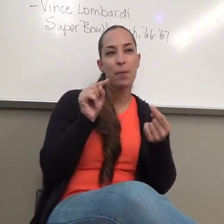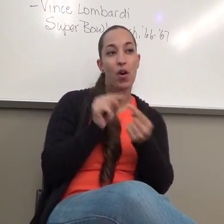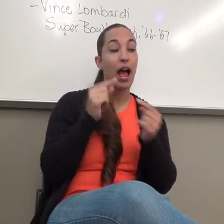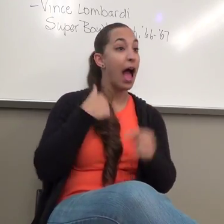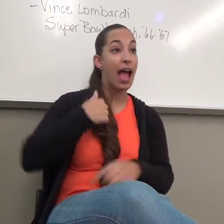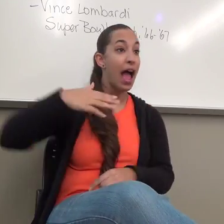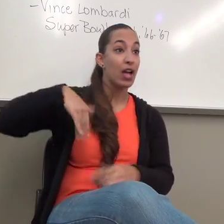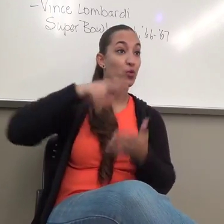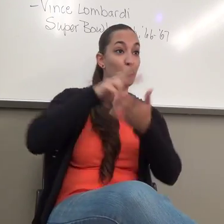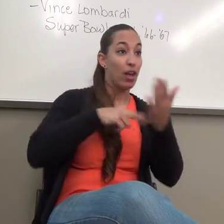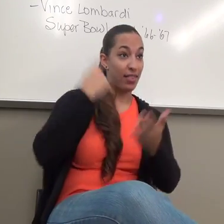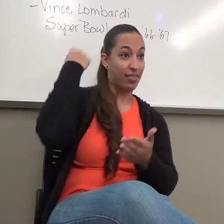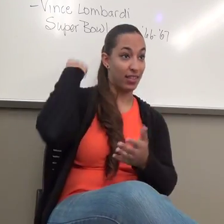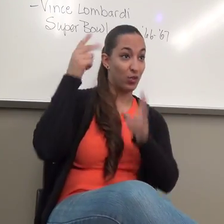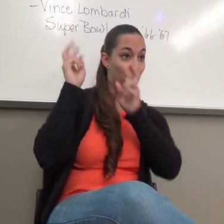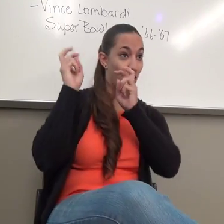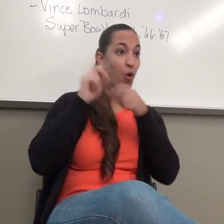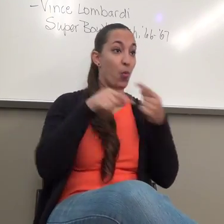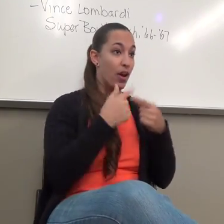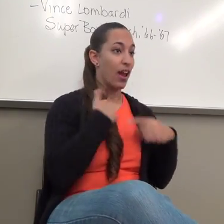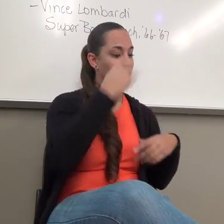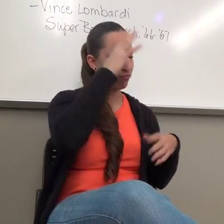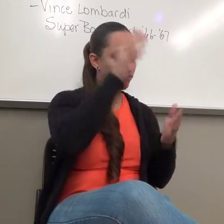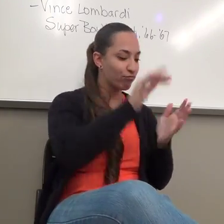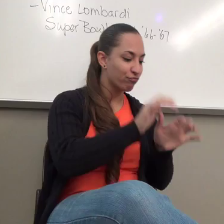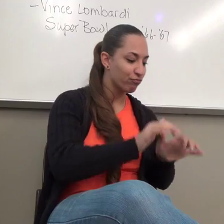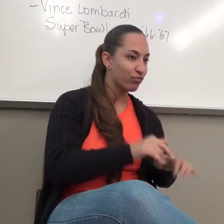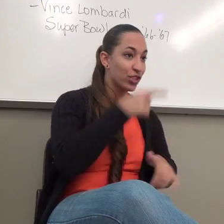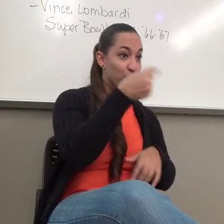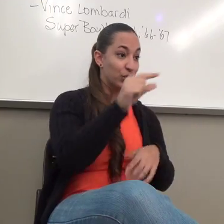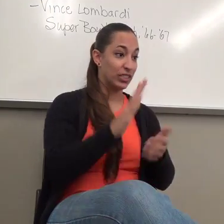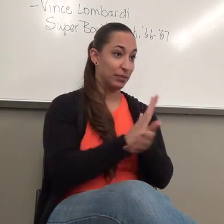when I made up the green sheet. Okay.